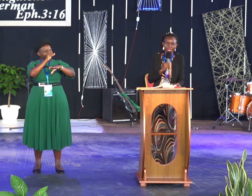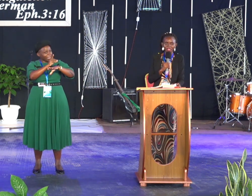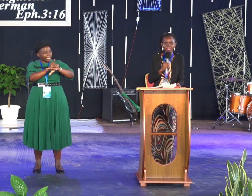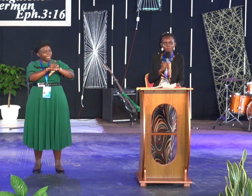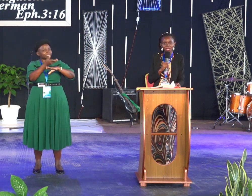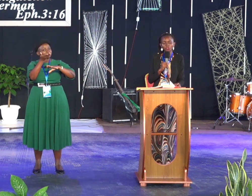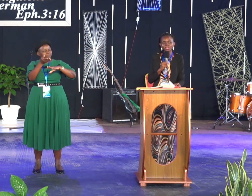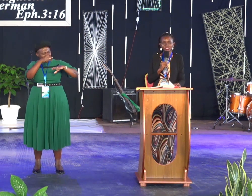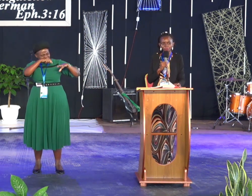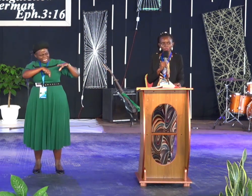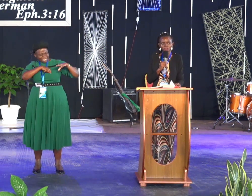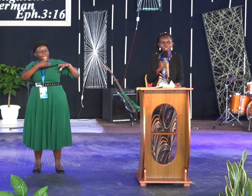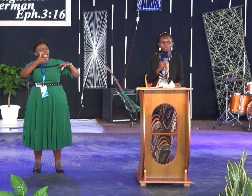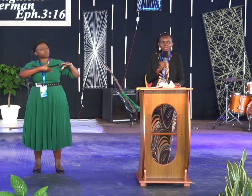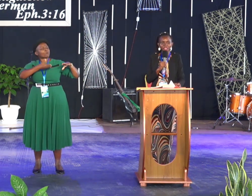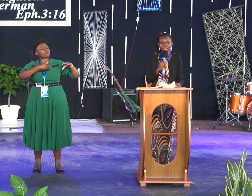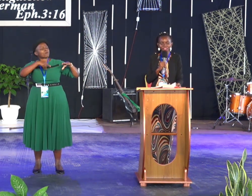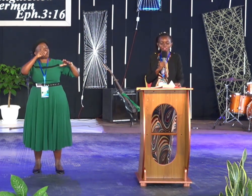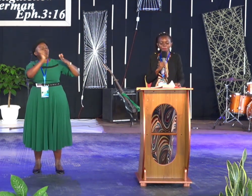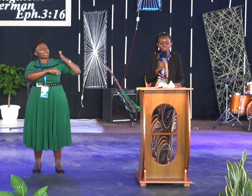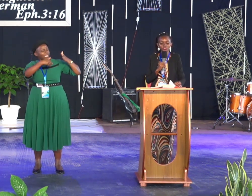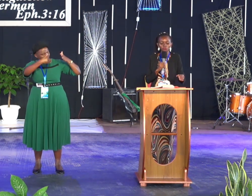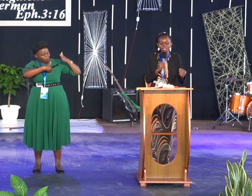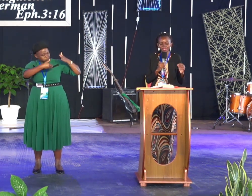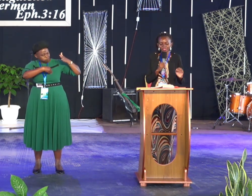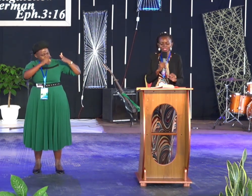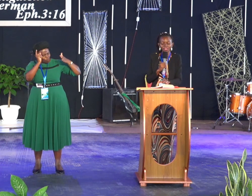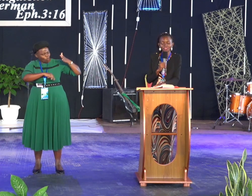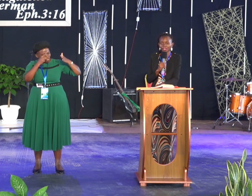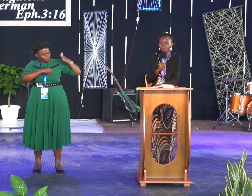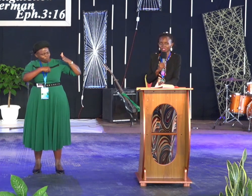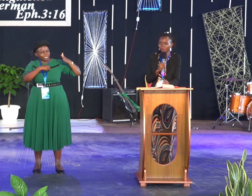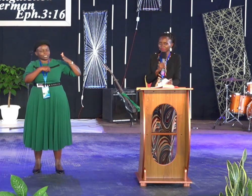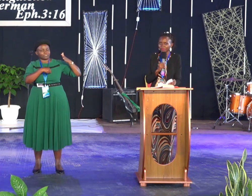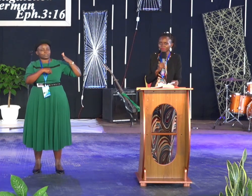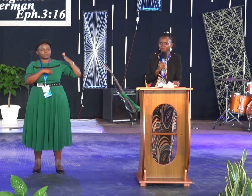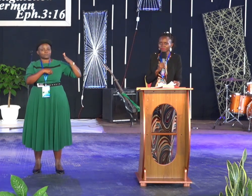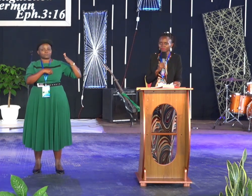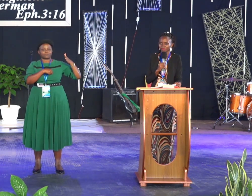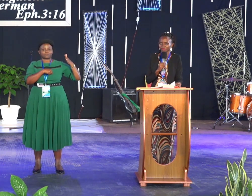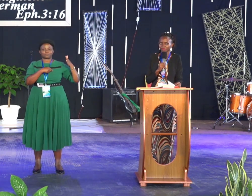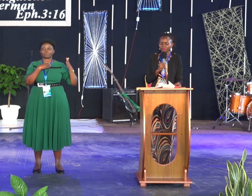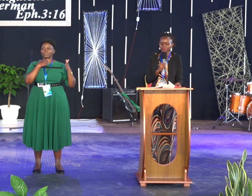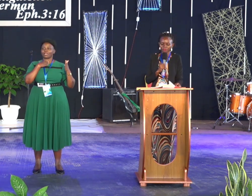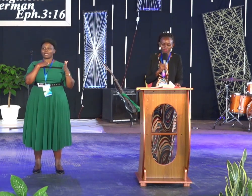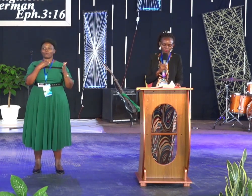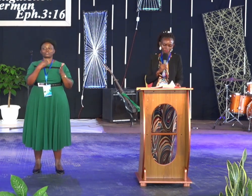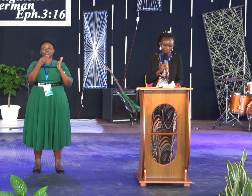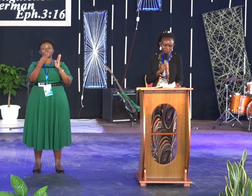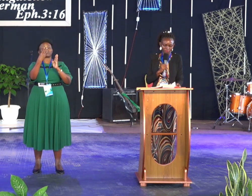munda. And this man who is a spirit, whatever he is, depends on what is seated inside of him.